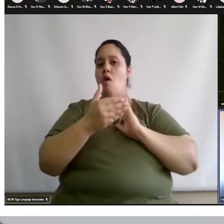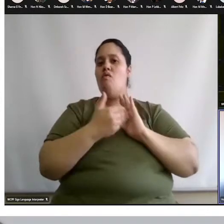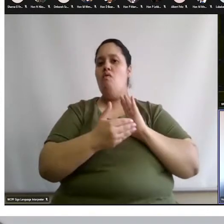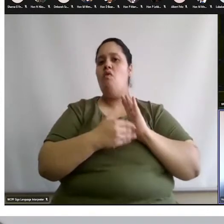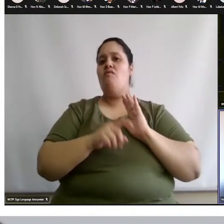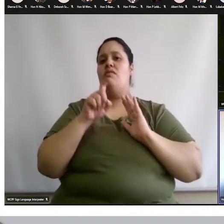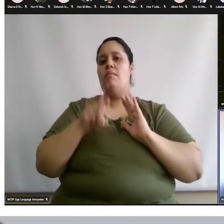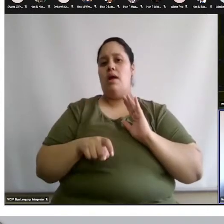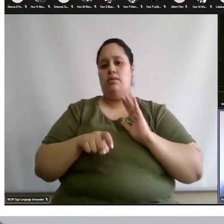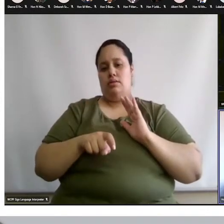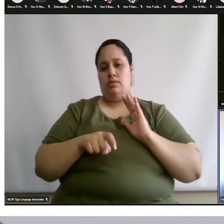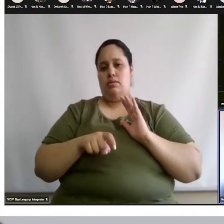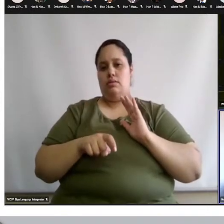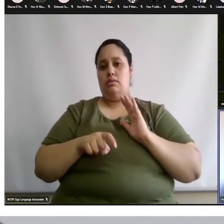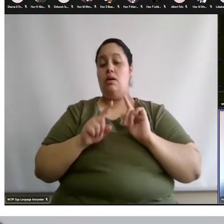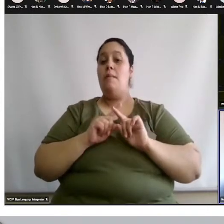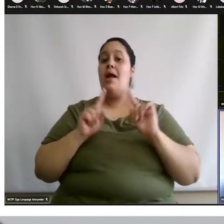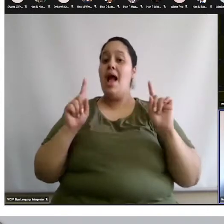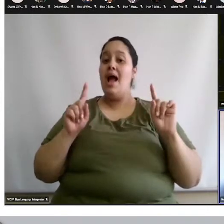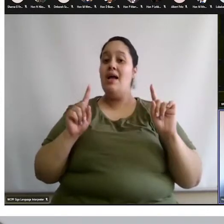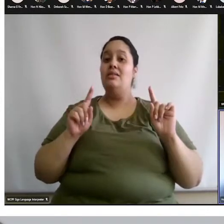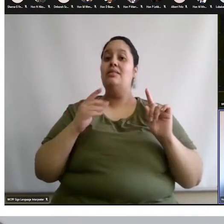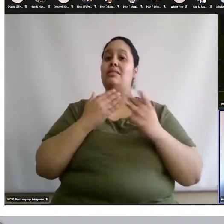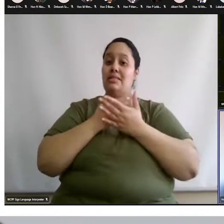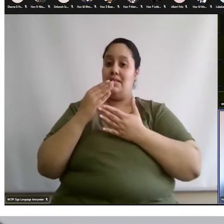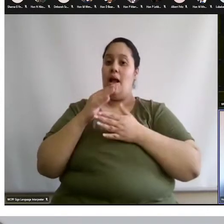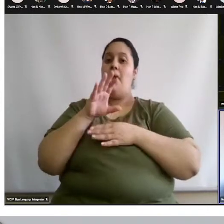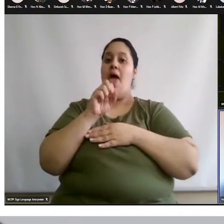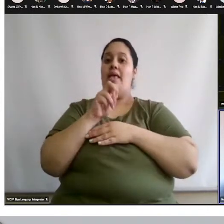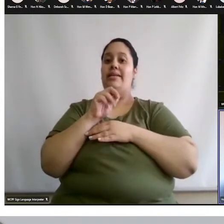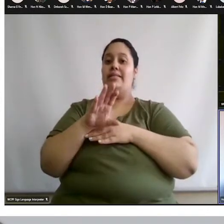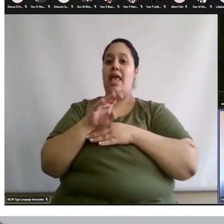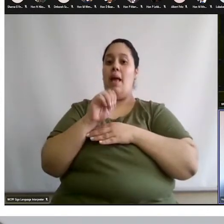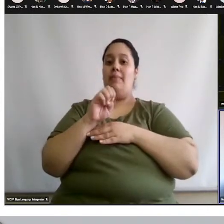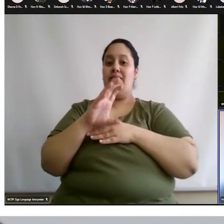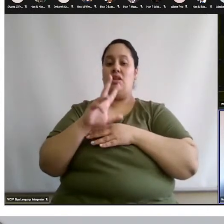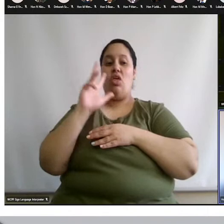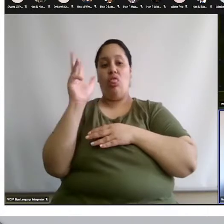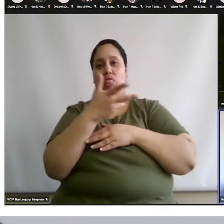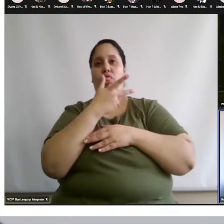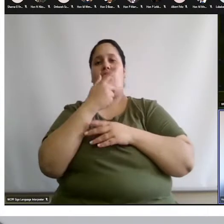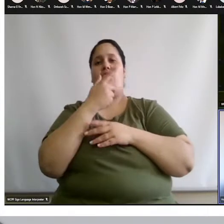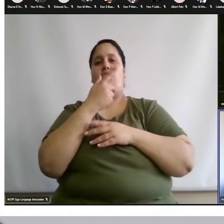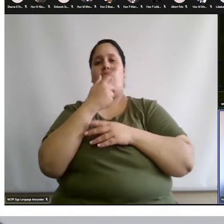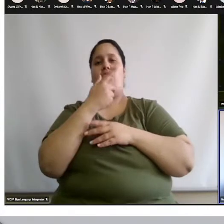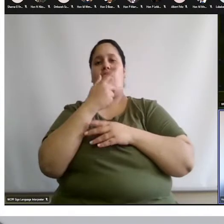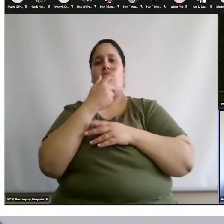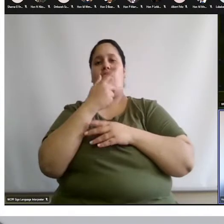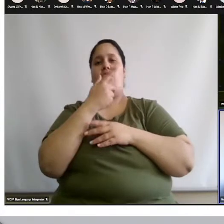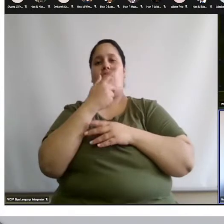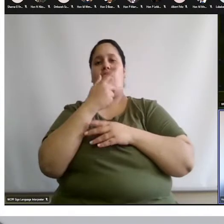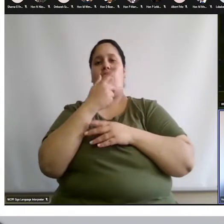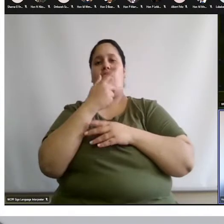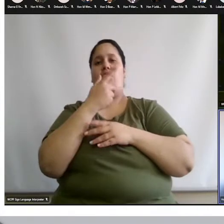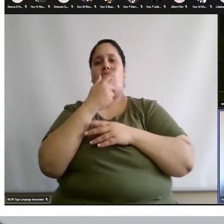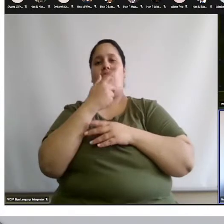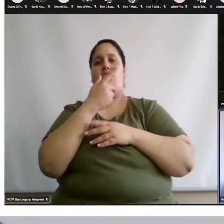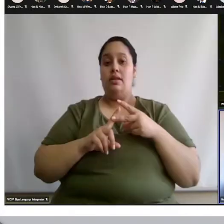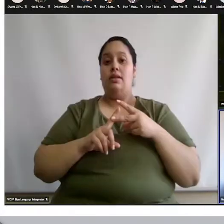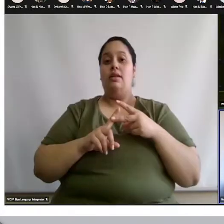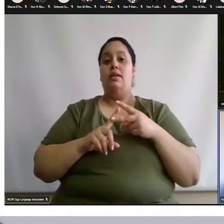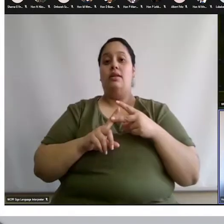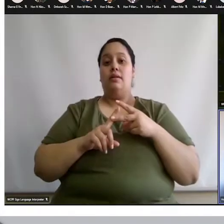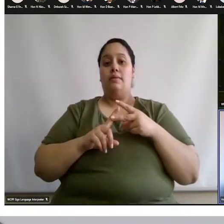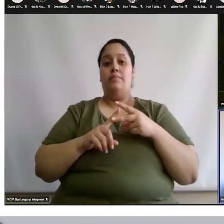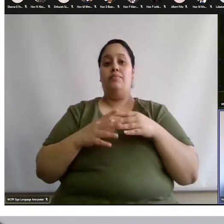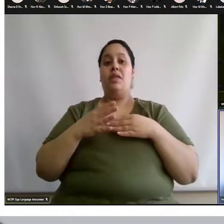question paper. In fact, some ANC MSCs simply ignored questions. Secondly, if Member